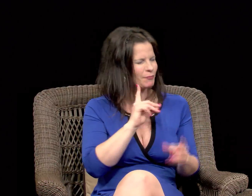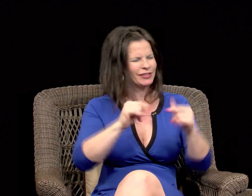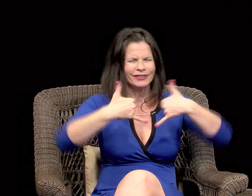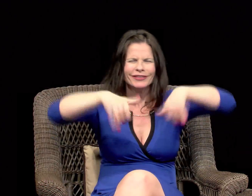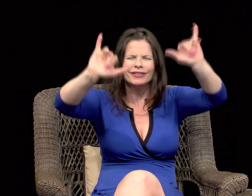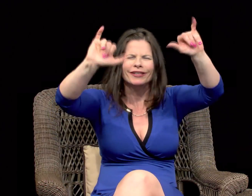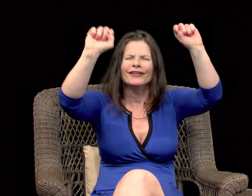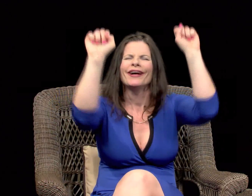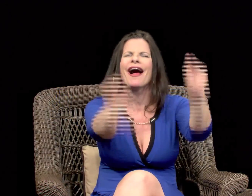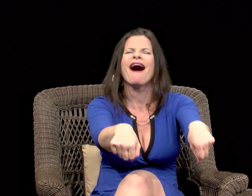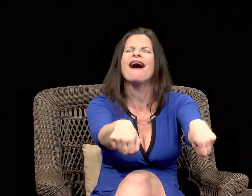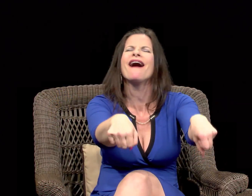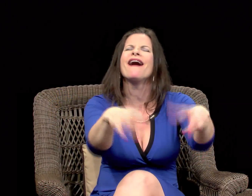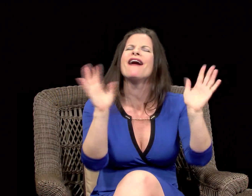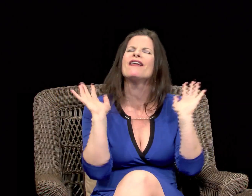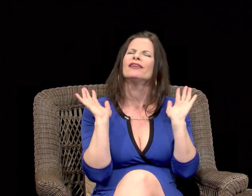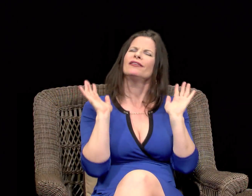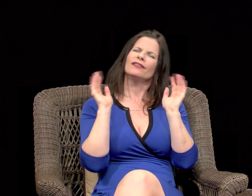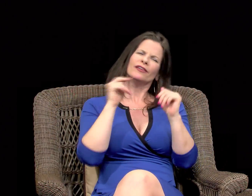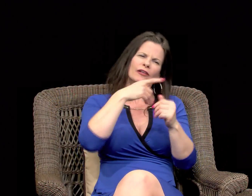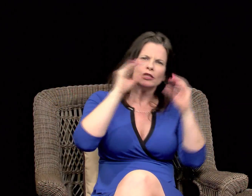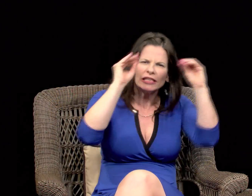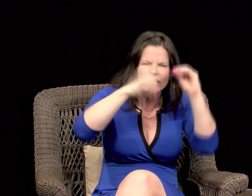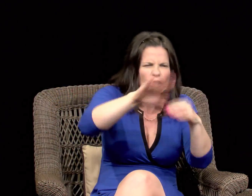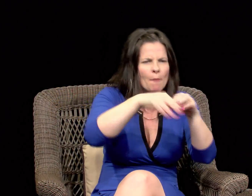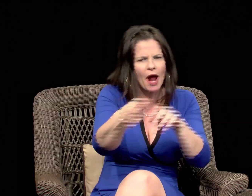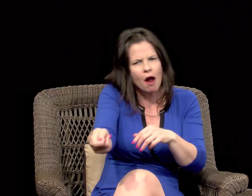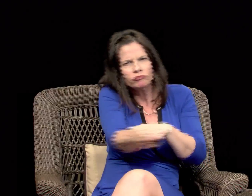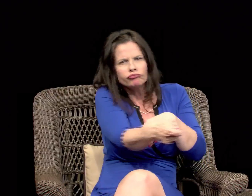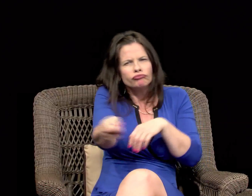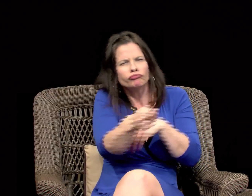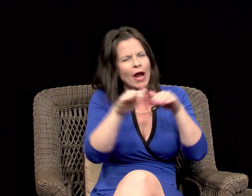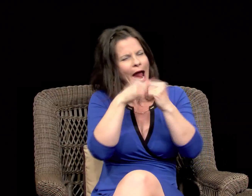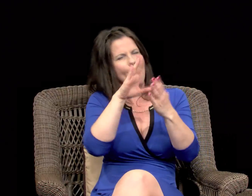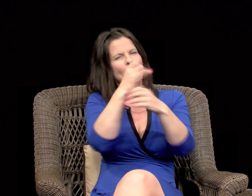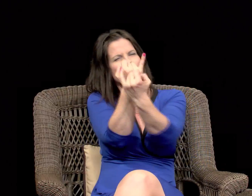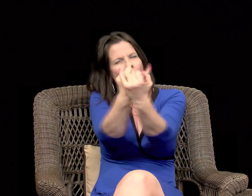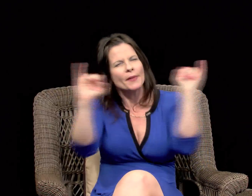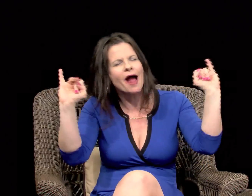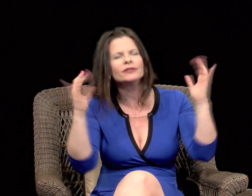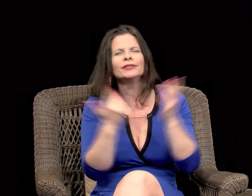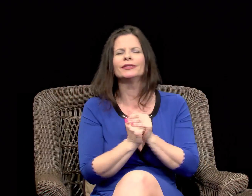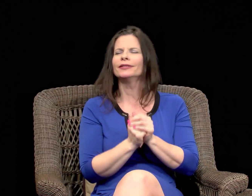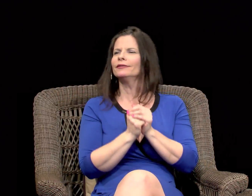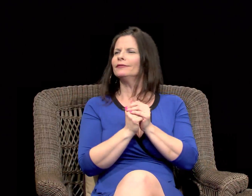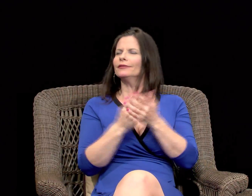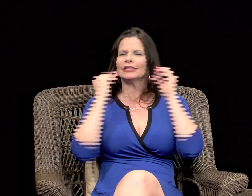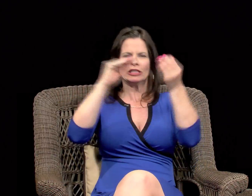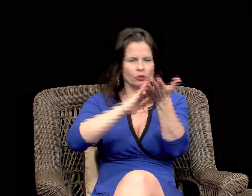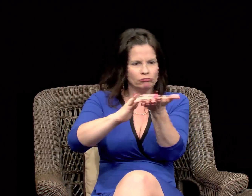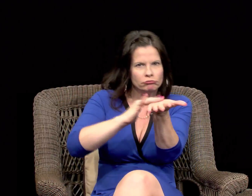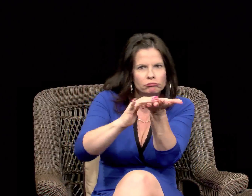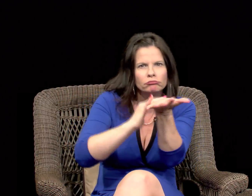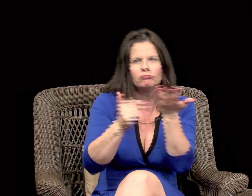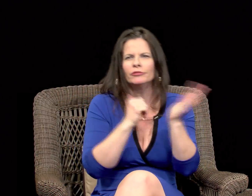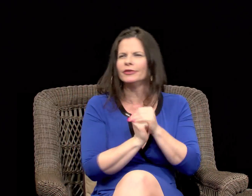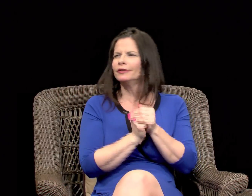She goes out and gives lectures, and she is very inspirational to the deaf-blind community. She does